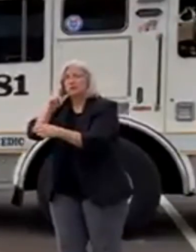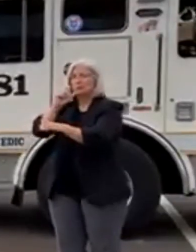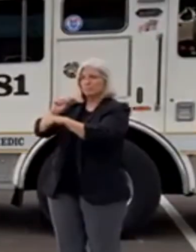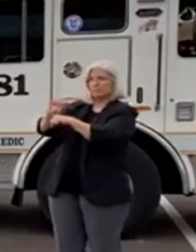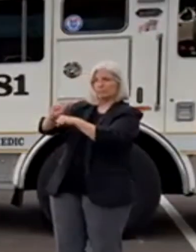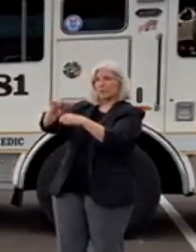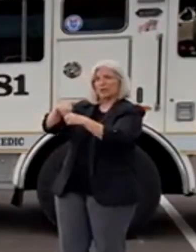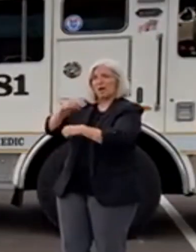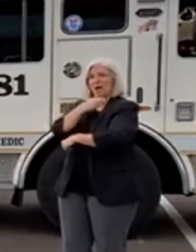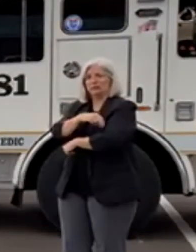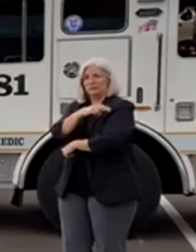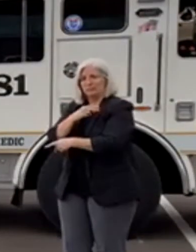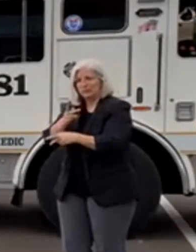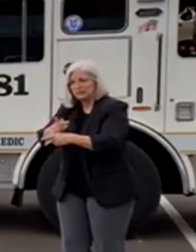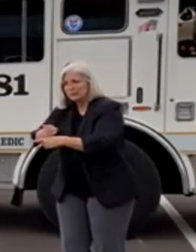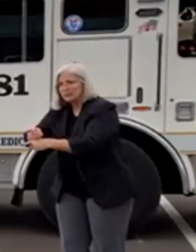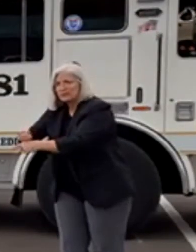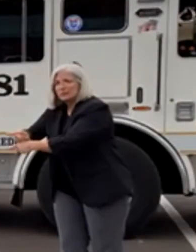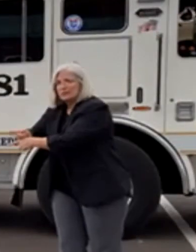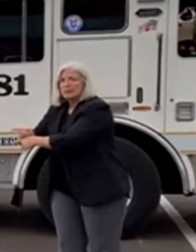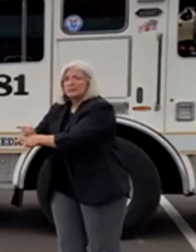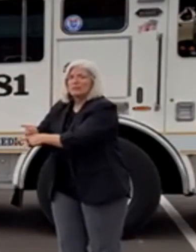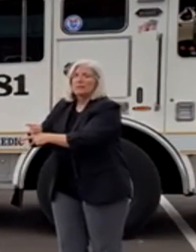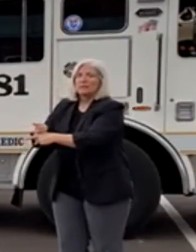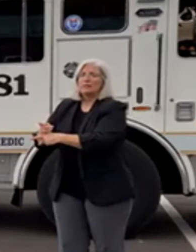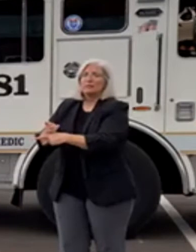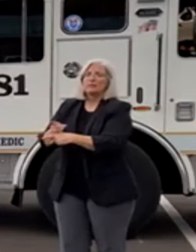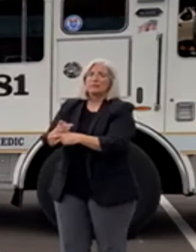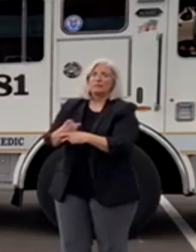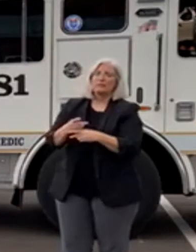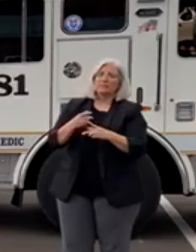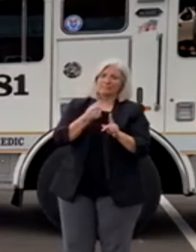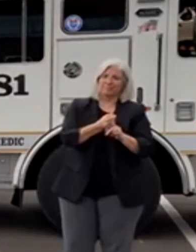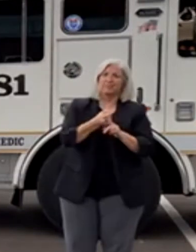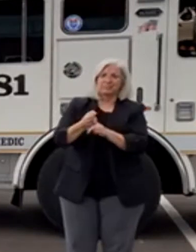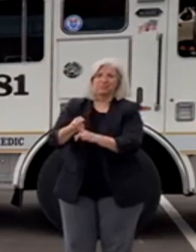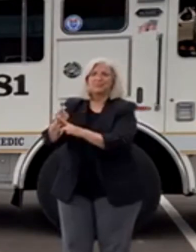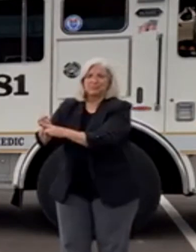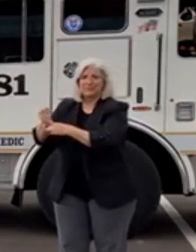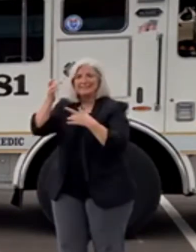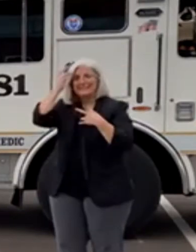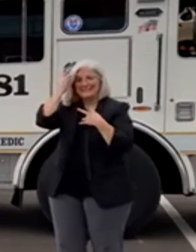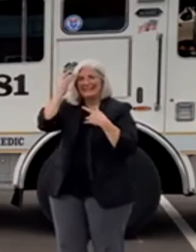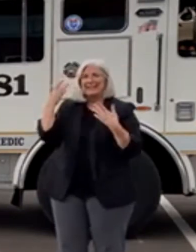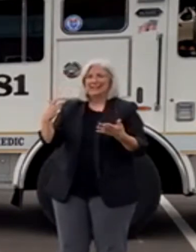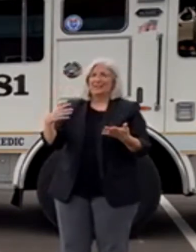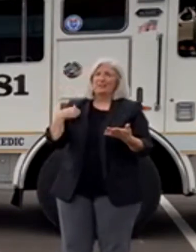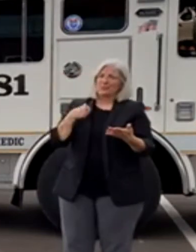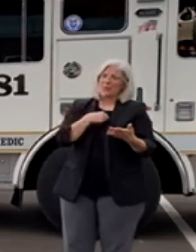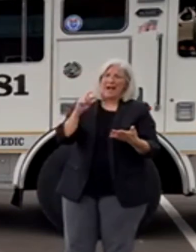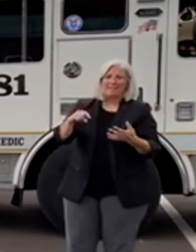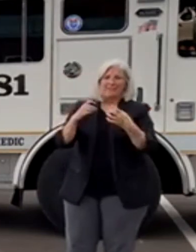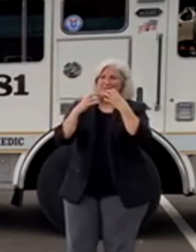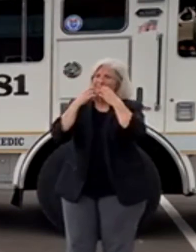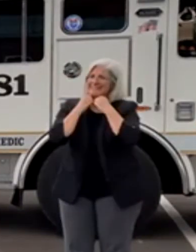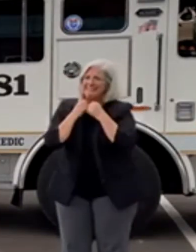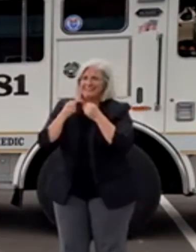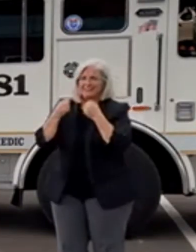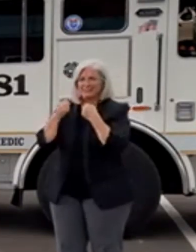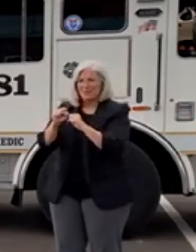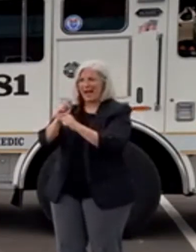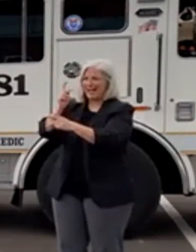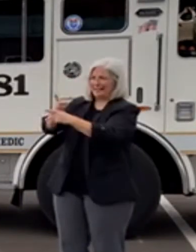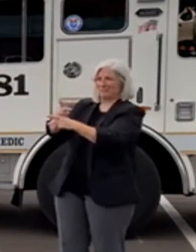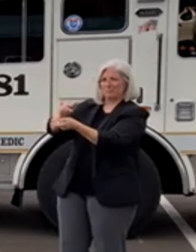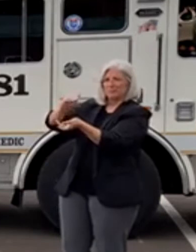the people that are getting sick. We need to keep them healthy. We need to consider that we're all part of